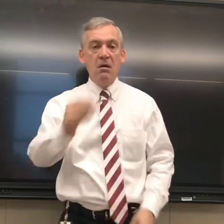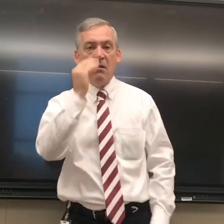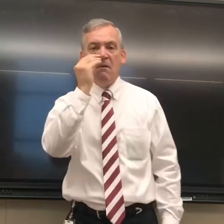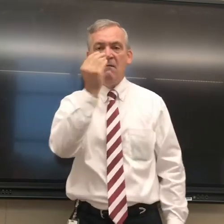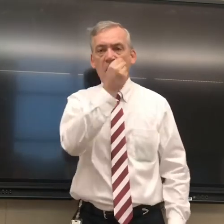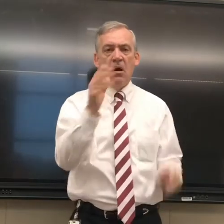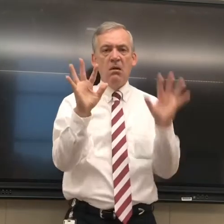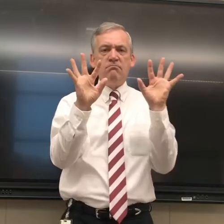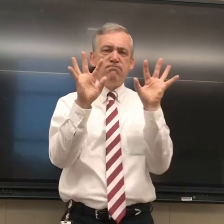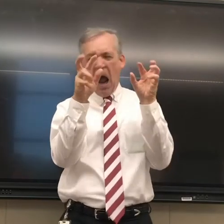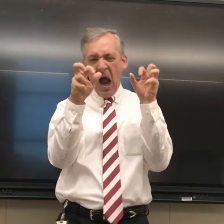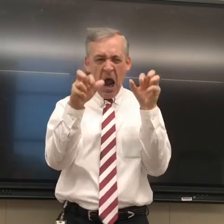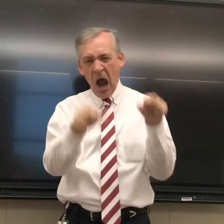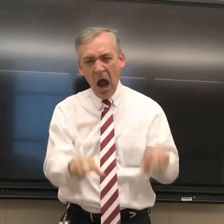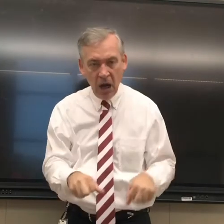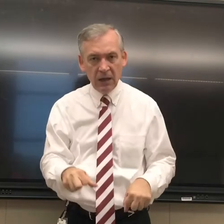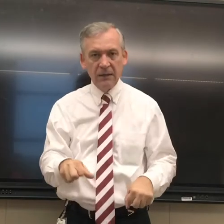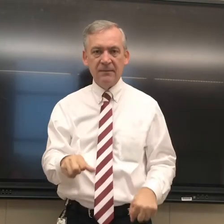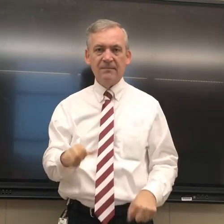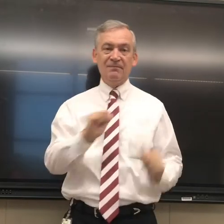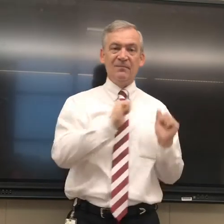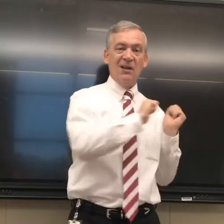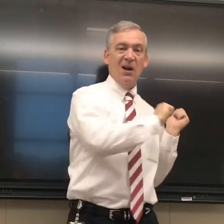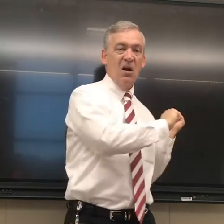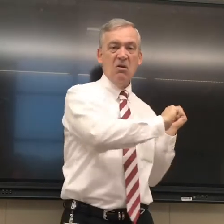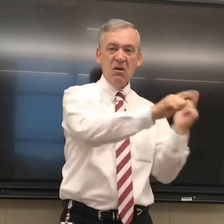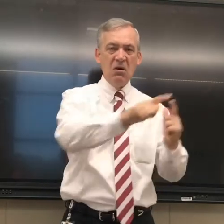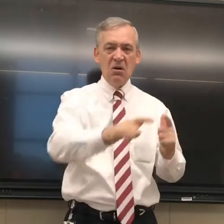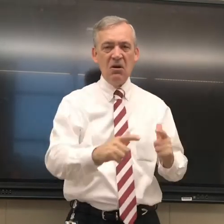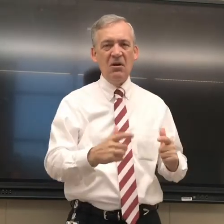senselessly at Miss Lottie's impotent rage.